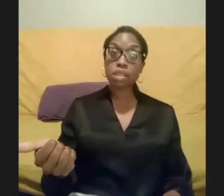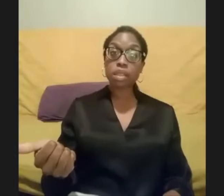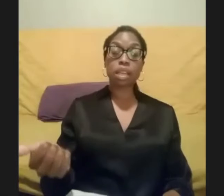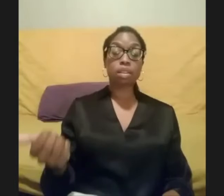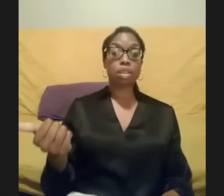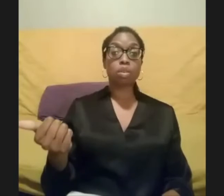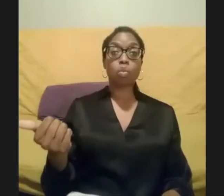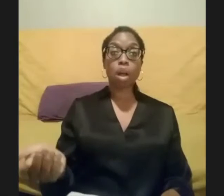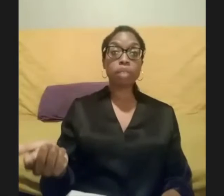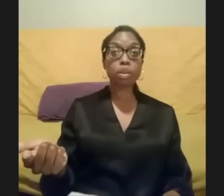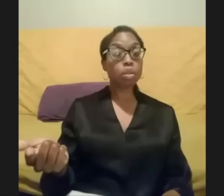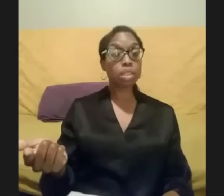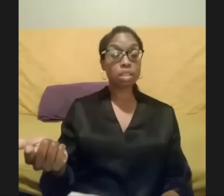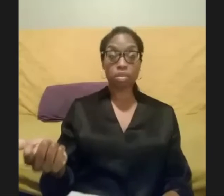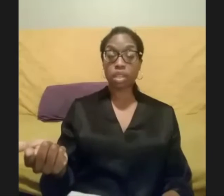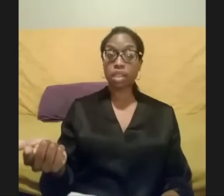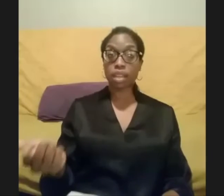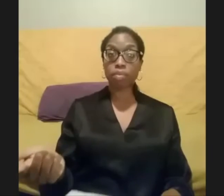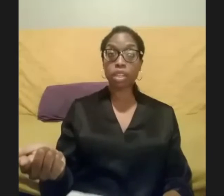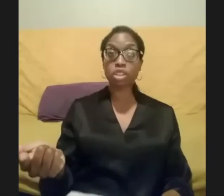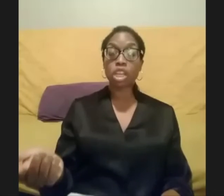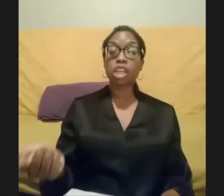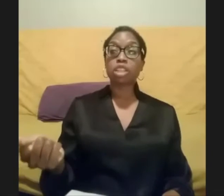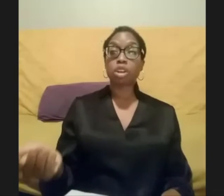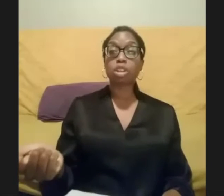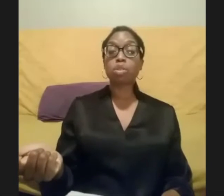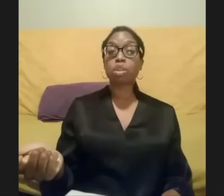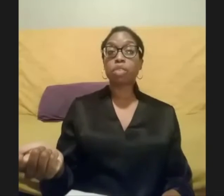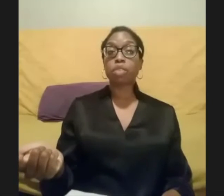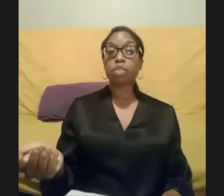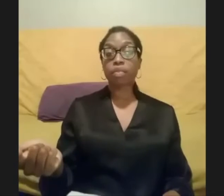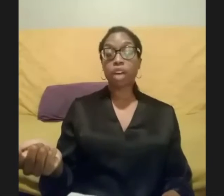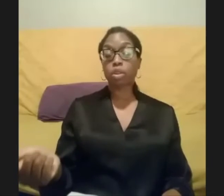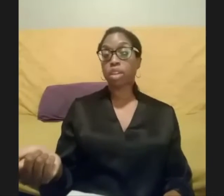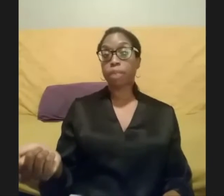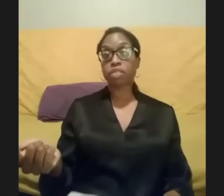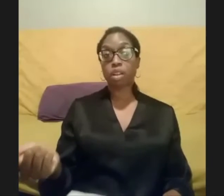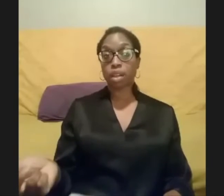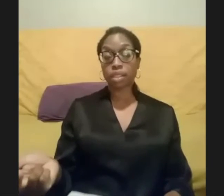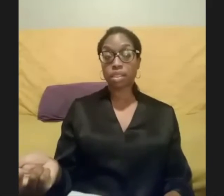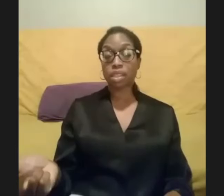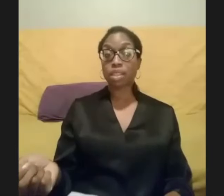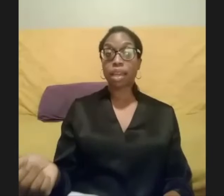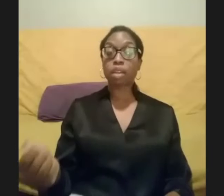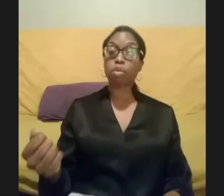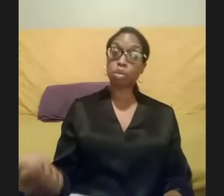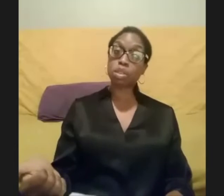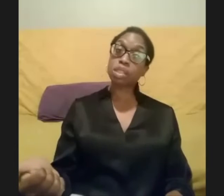They can look at the wall of the colon to see if there's any damage. It's also good if you have other types of colonic disease like Crohn's